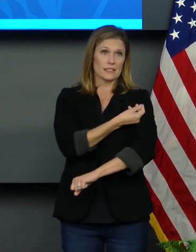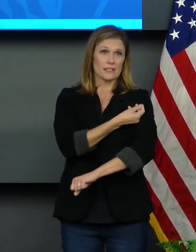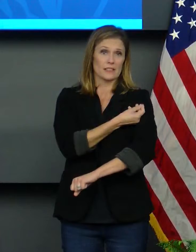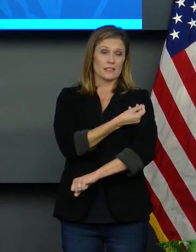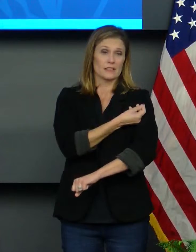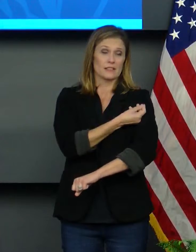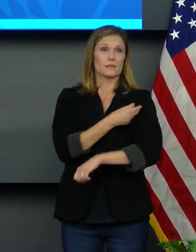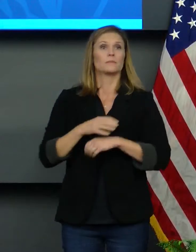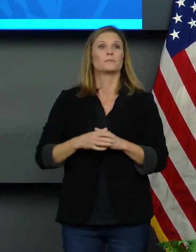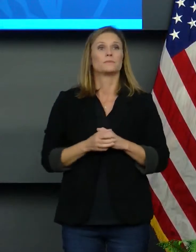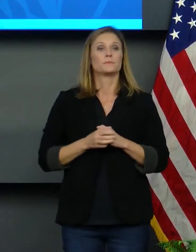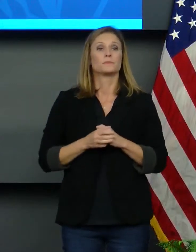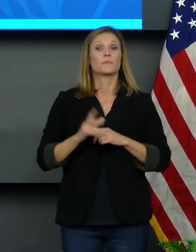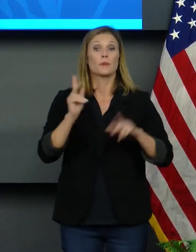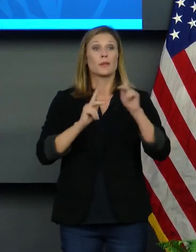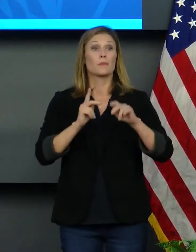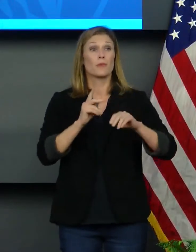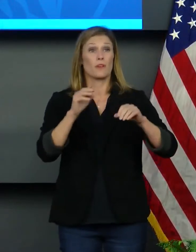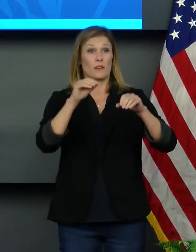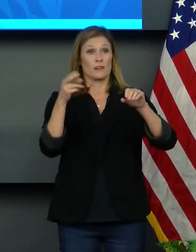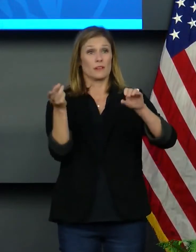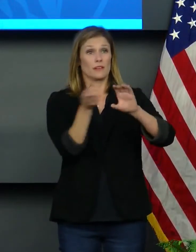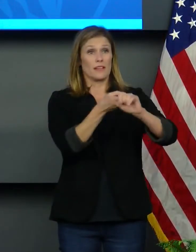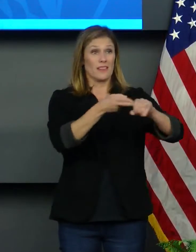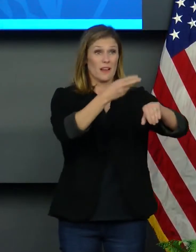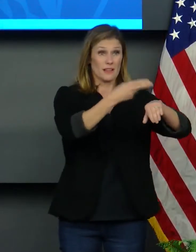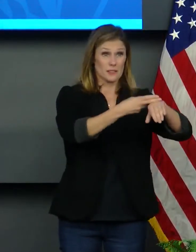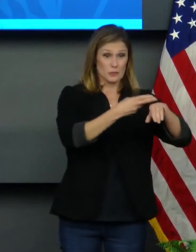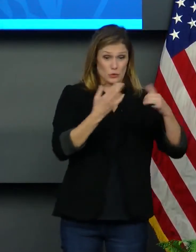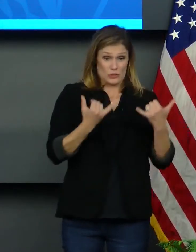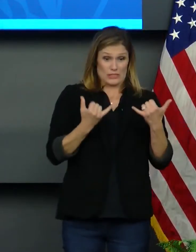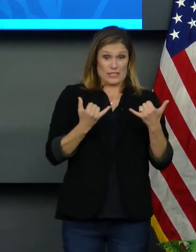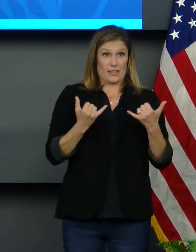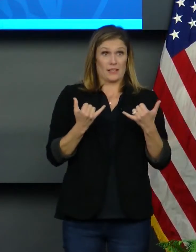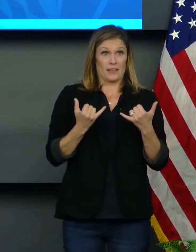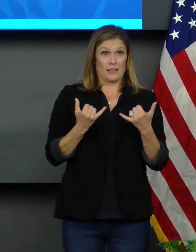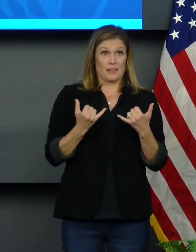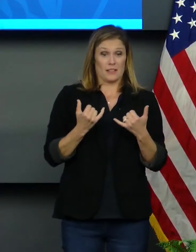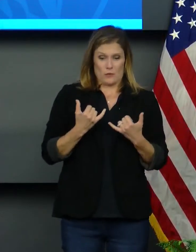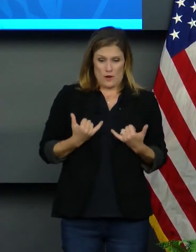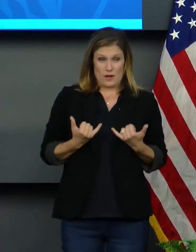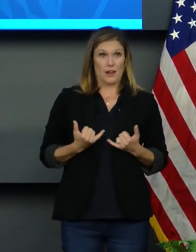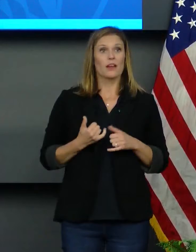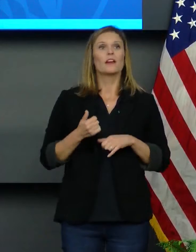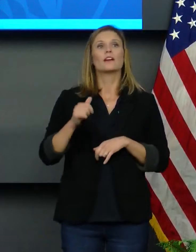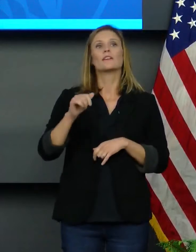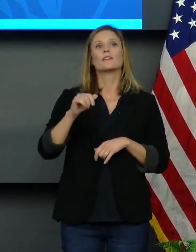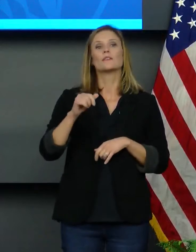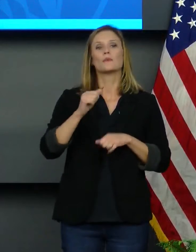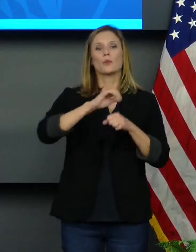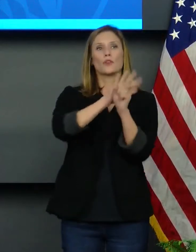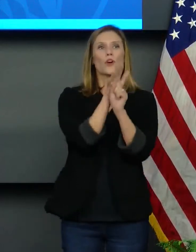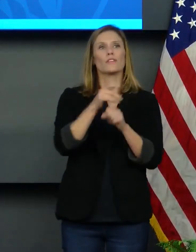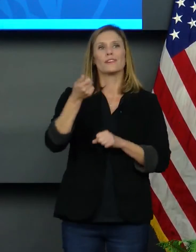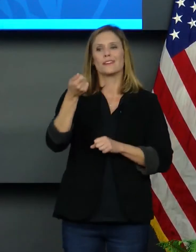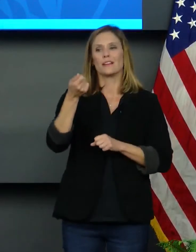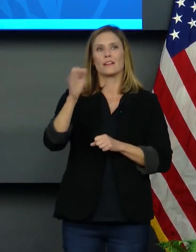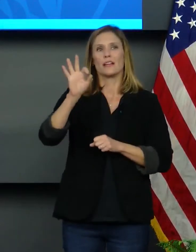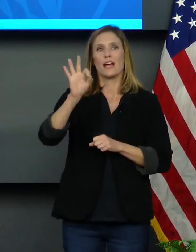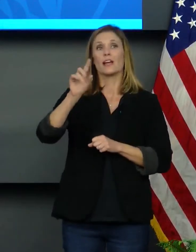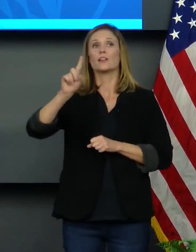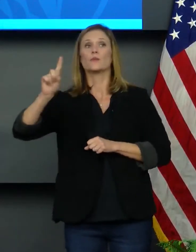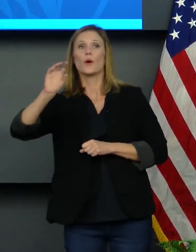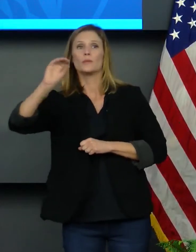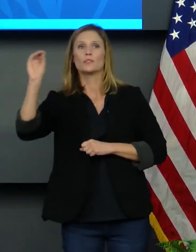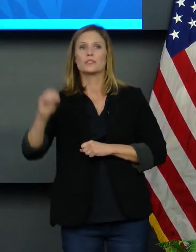all people hospitalized today, right now, with COVID-19, 91% are individuals who are not